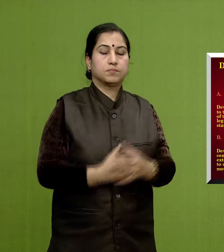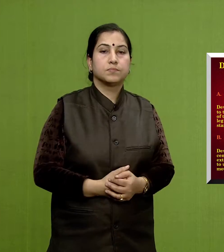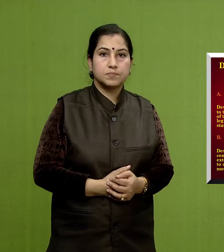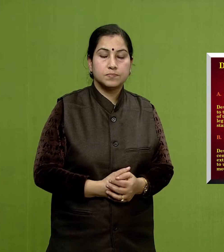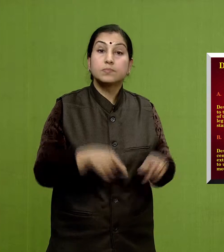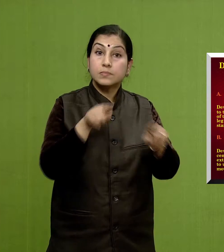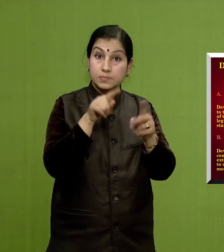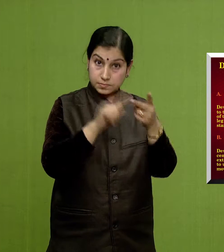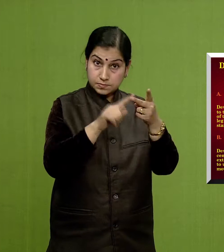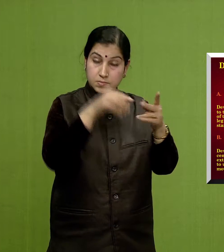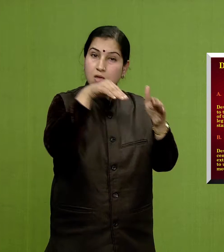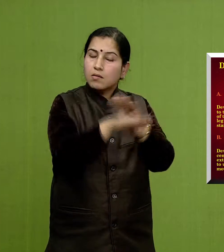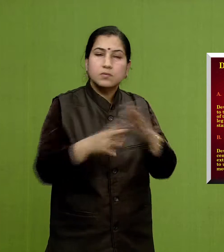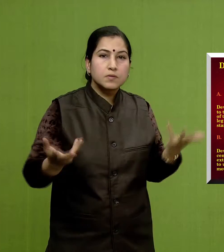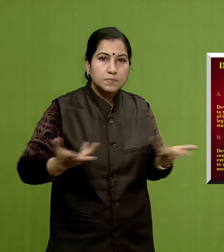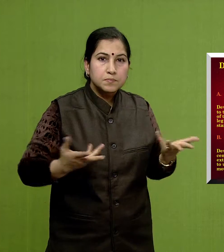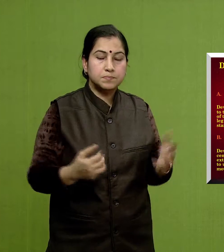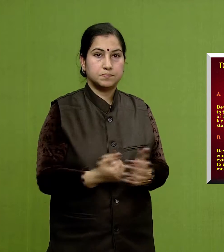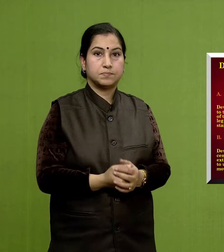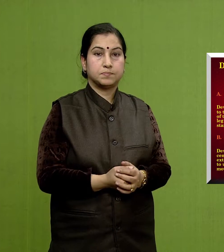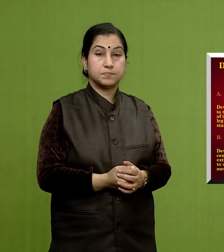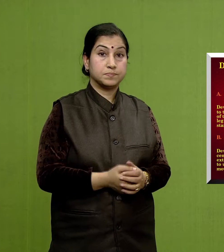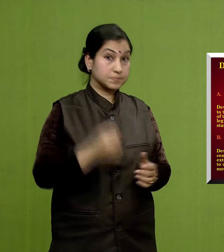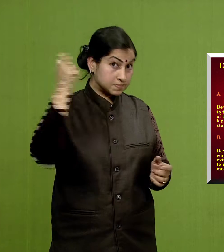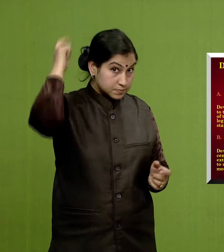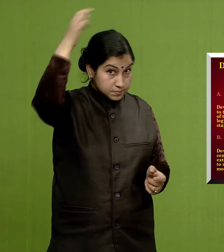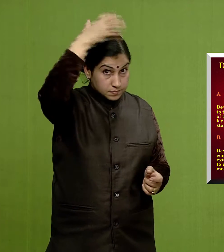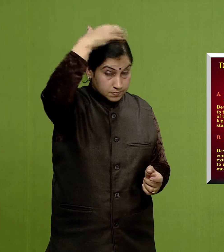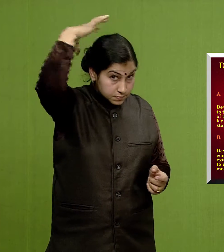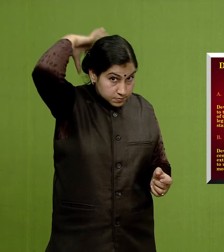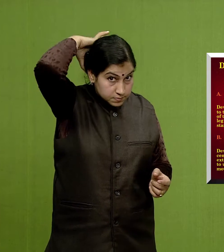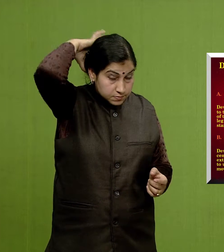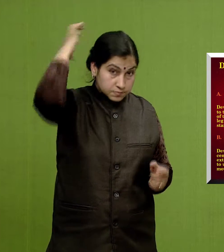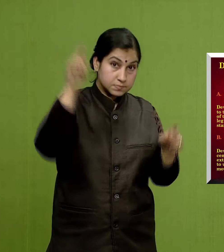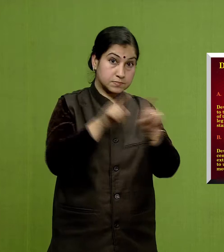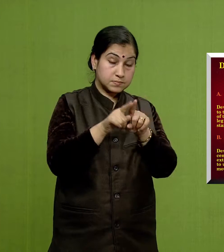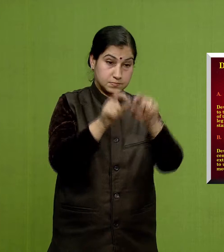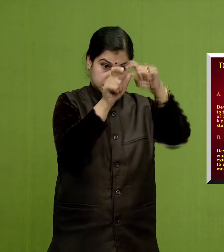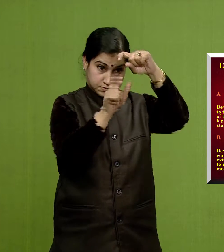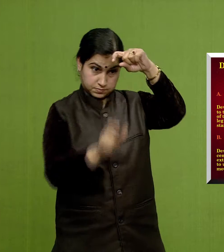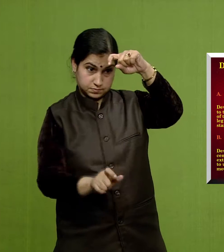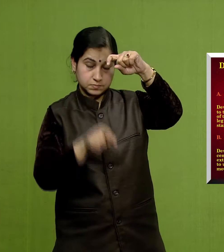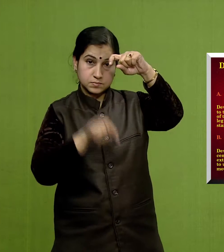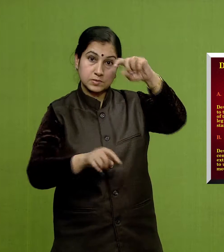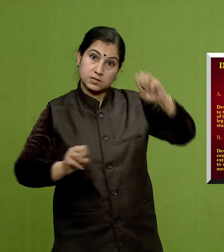In this sequence, the spinal cord of the individual develops